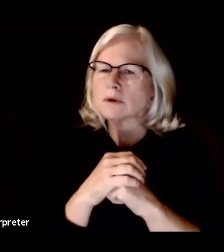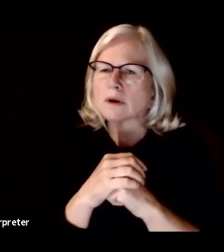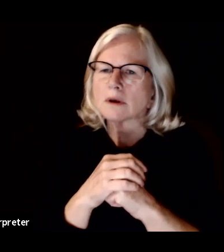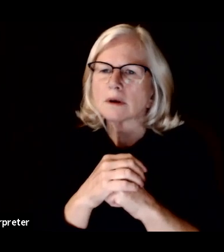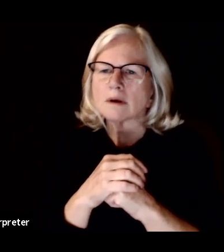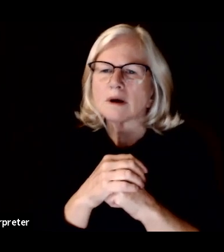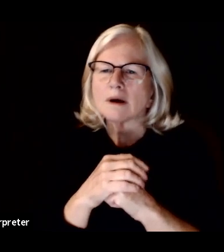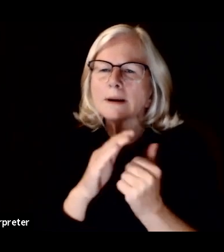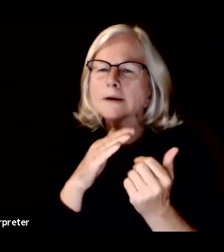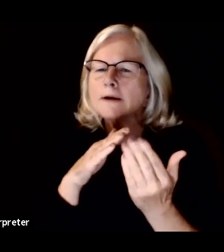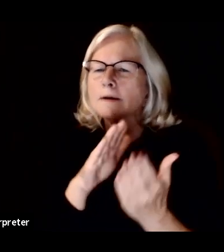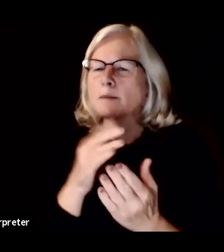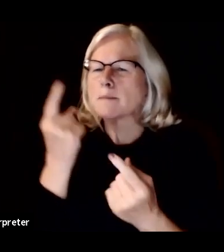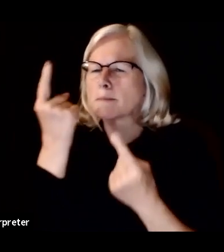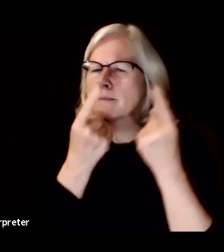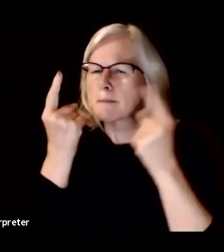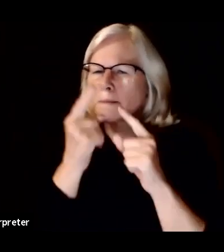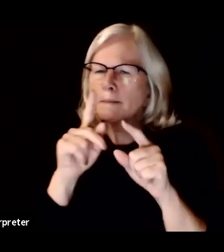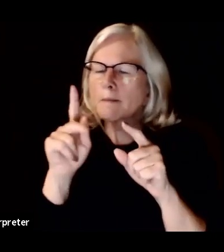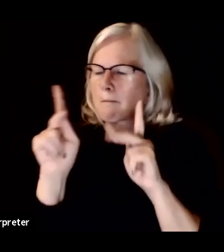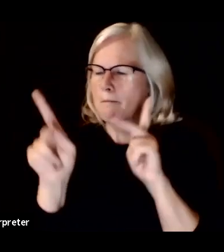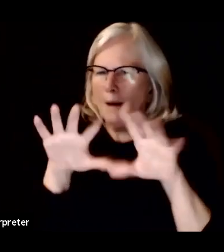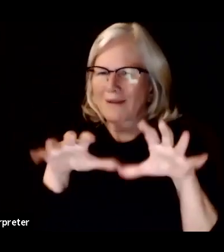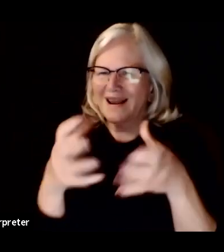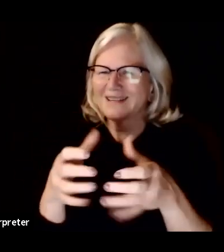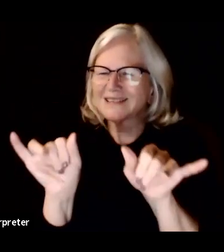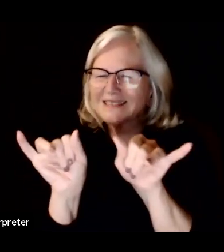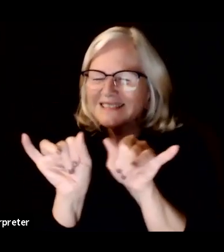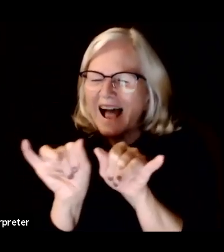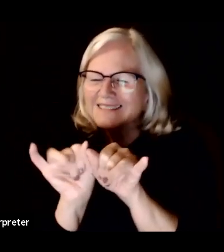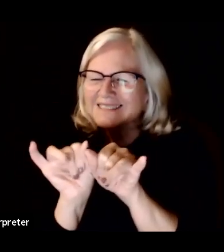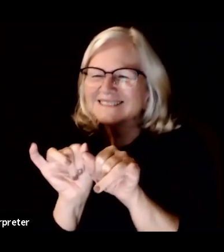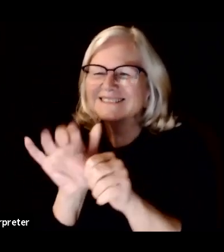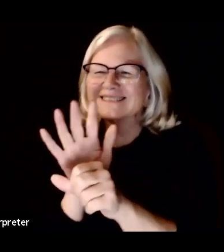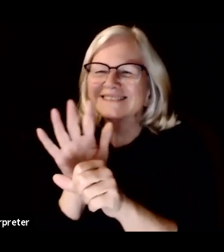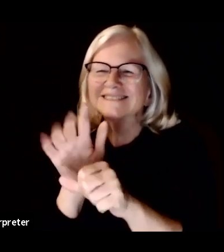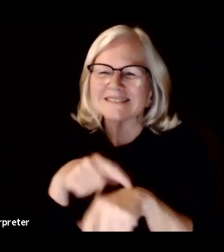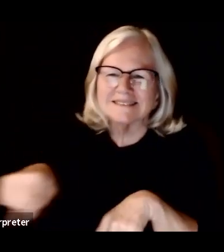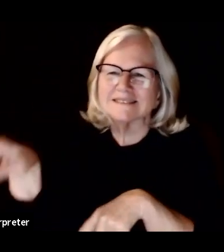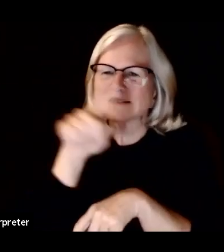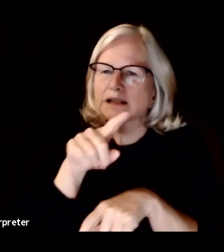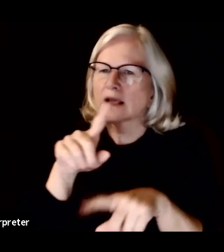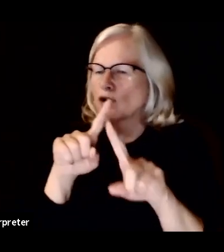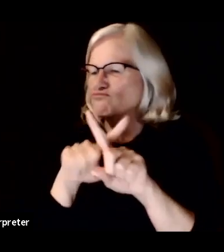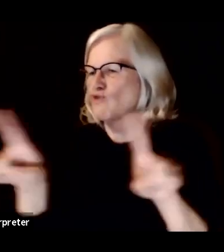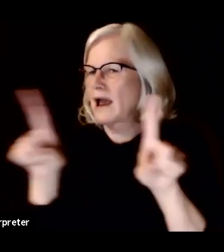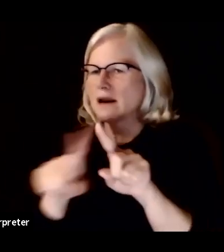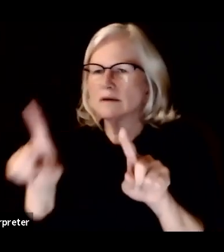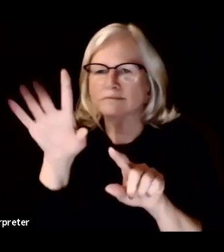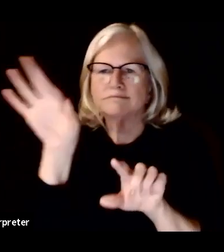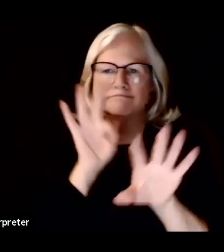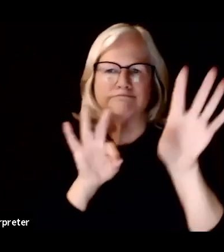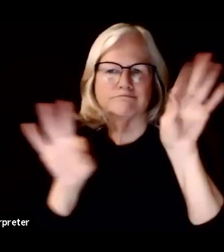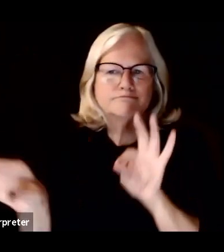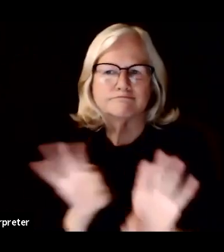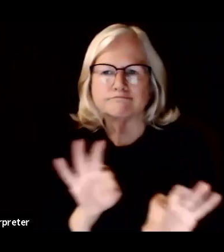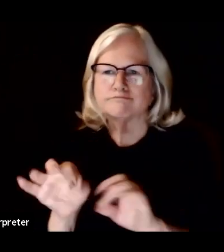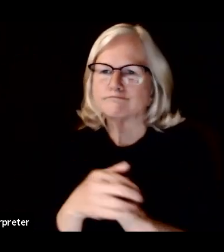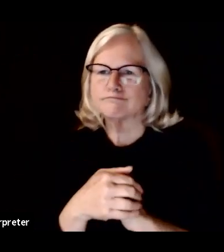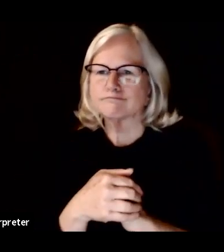size. Households were randomly selected within each site. The survey teams wear